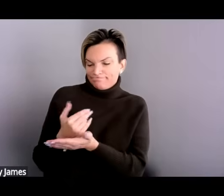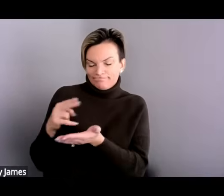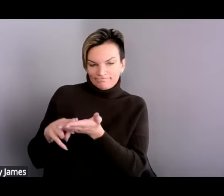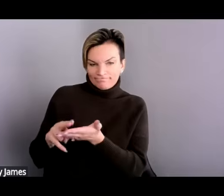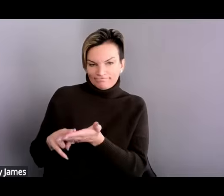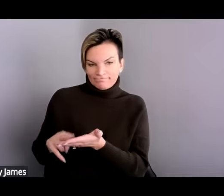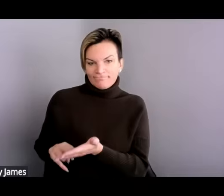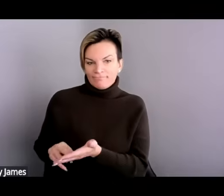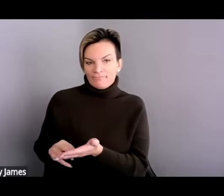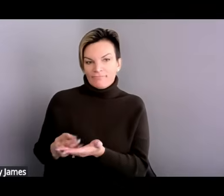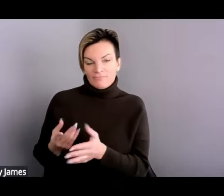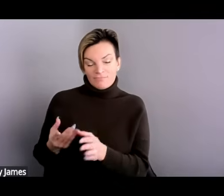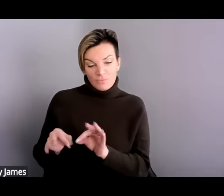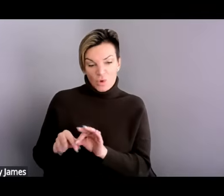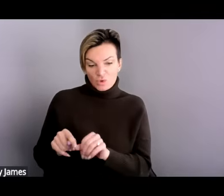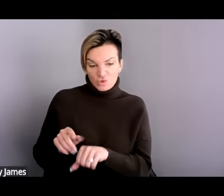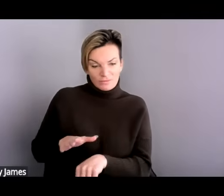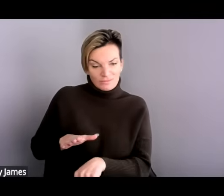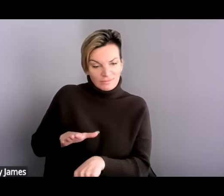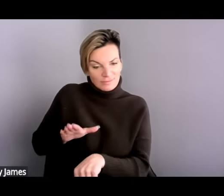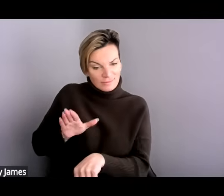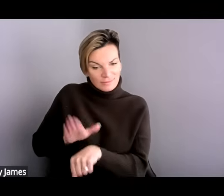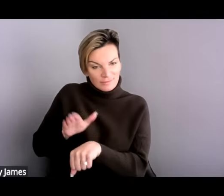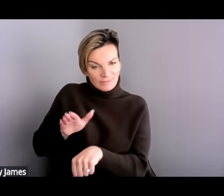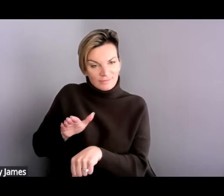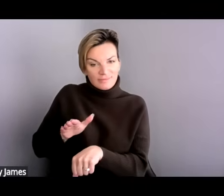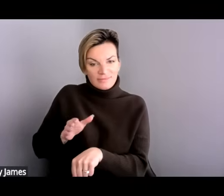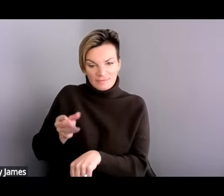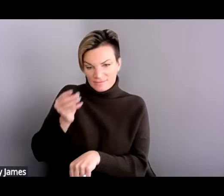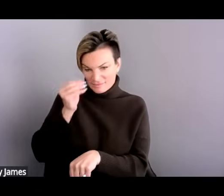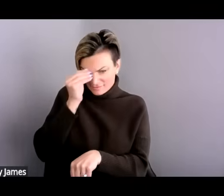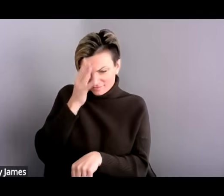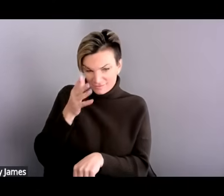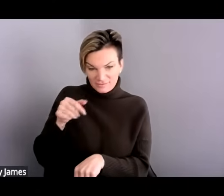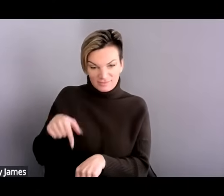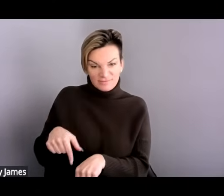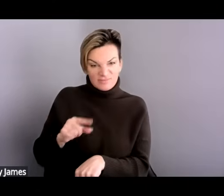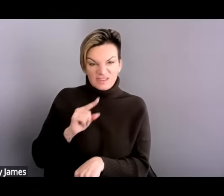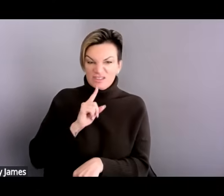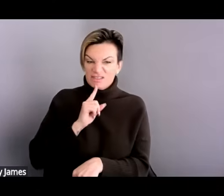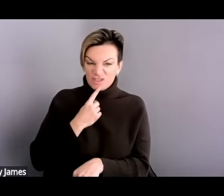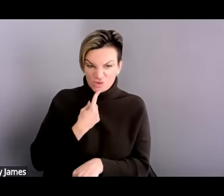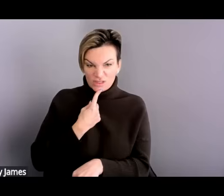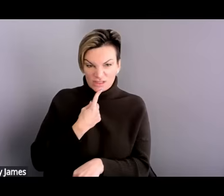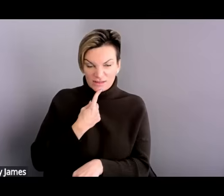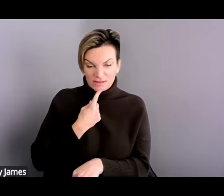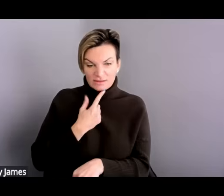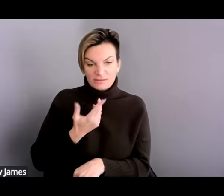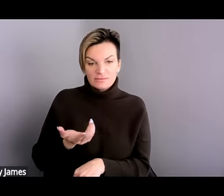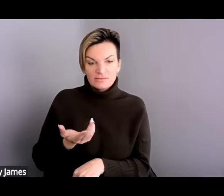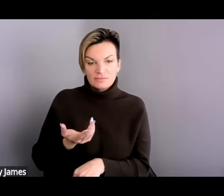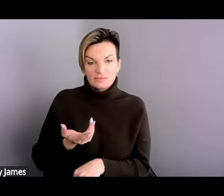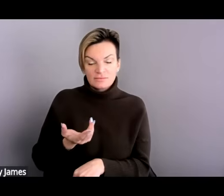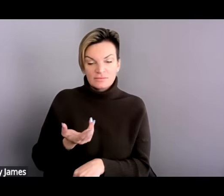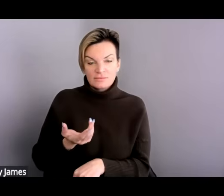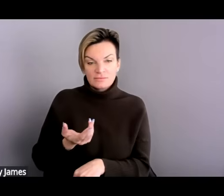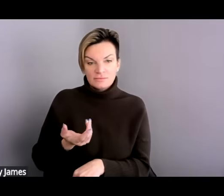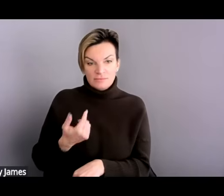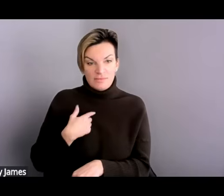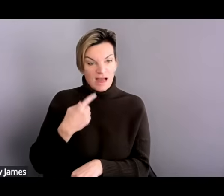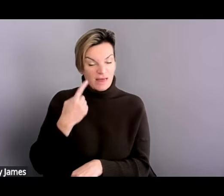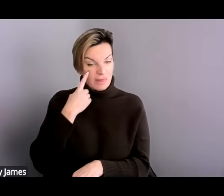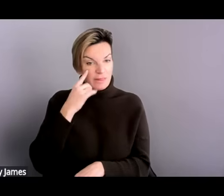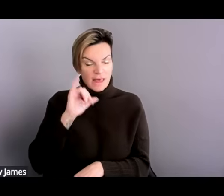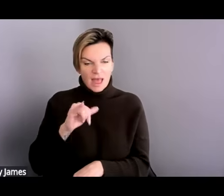putting them on notice that this is extremely serious and here's what we're going to look for, I think has a lot of merit.